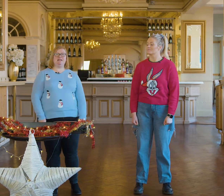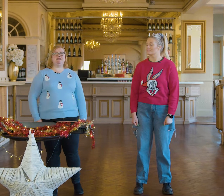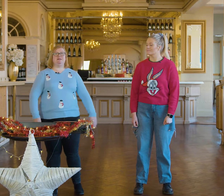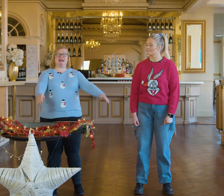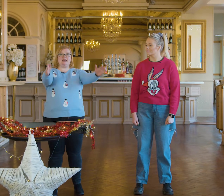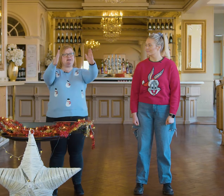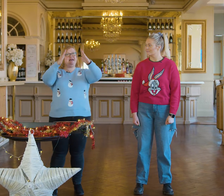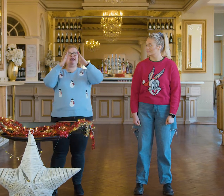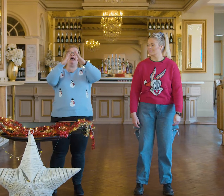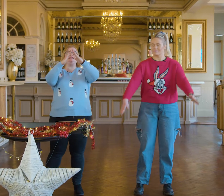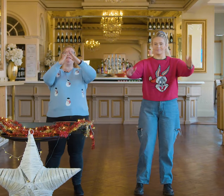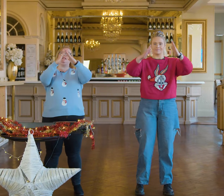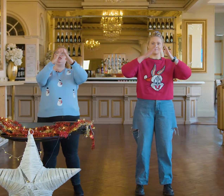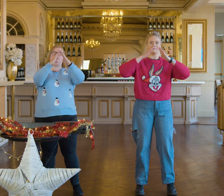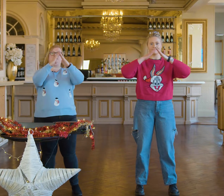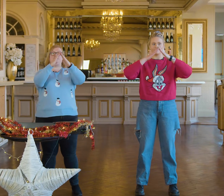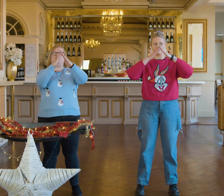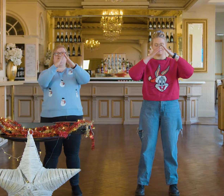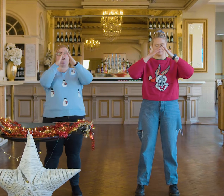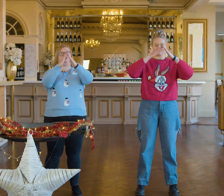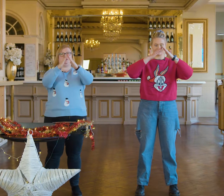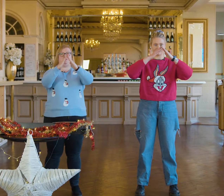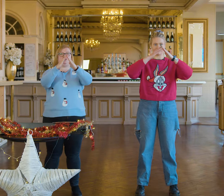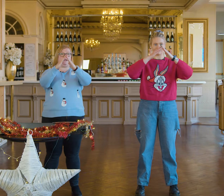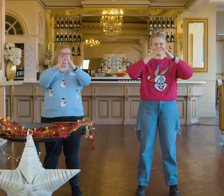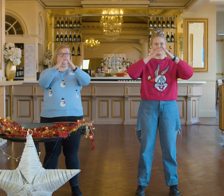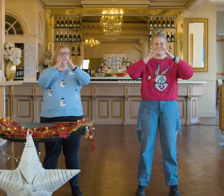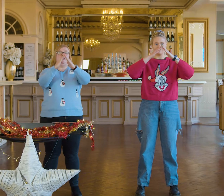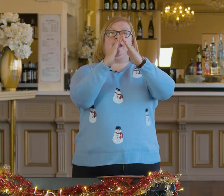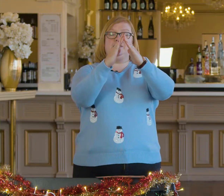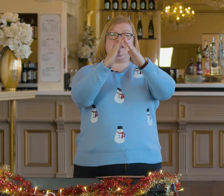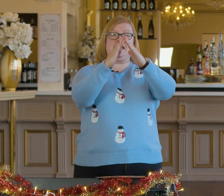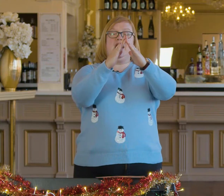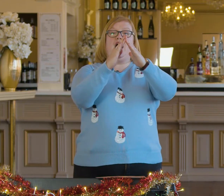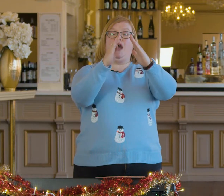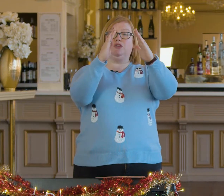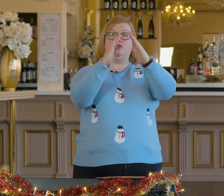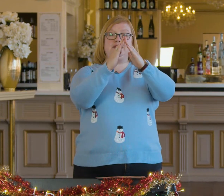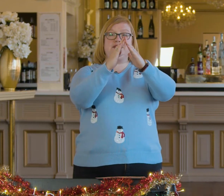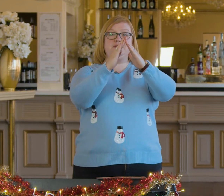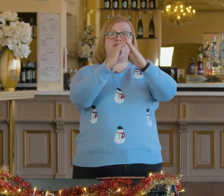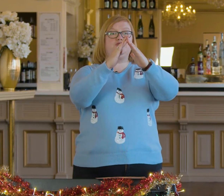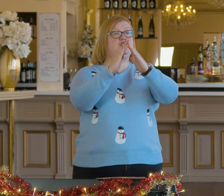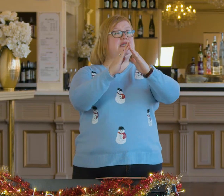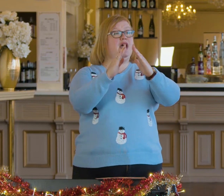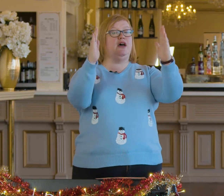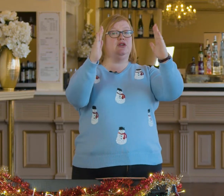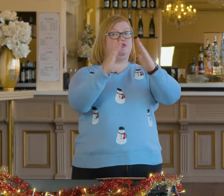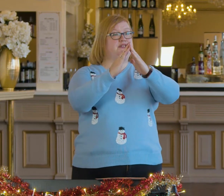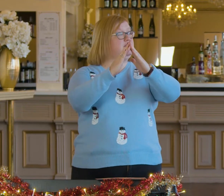to do is I'd like you to make your hands into the point of a Christmas tree. And we say, a Christmas tree, a